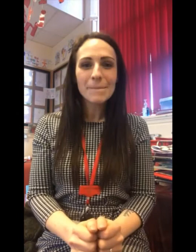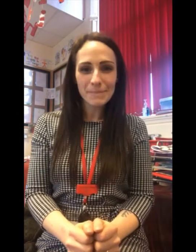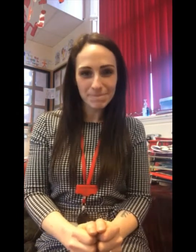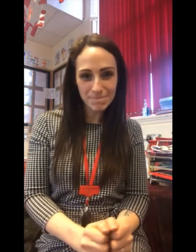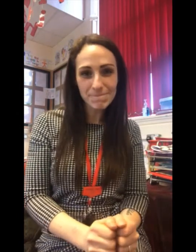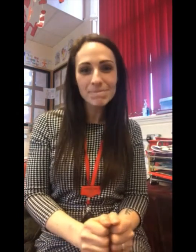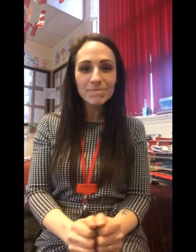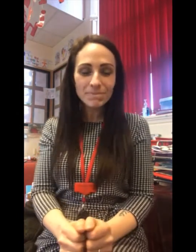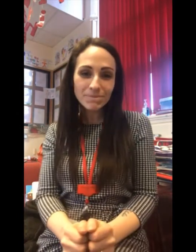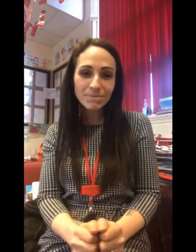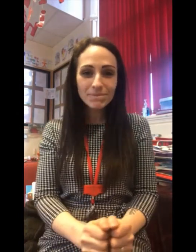world.